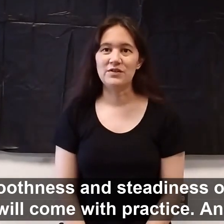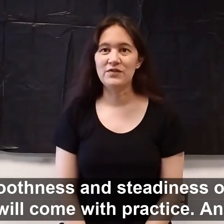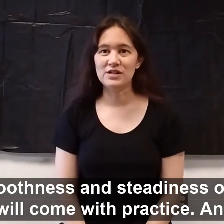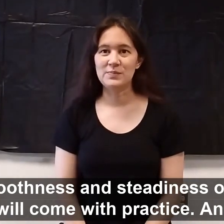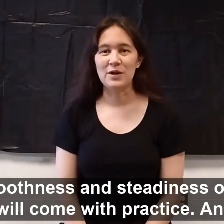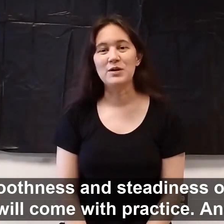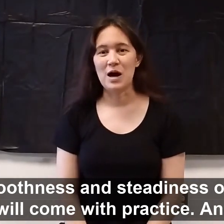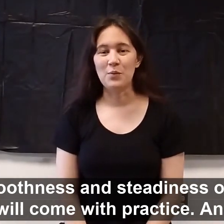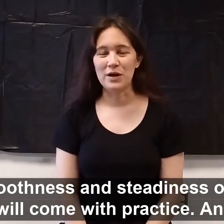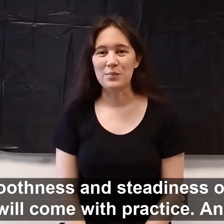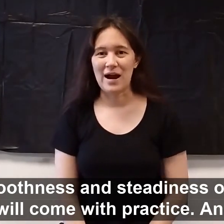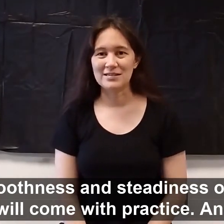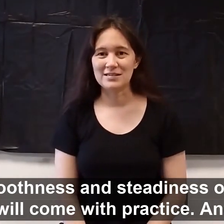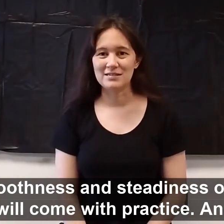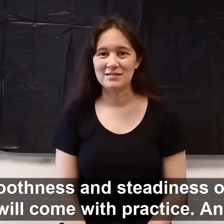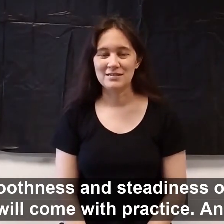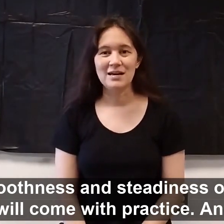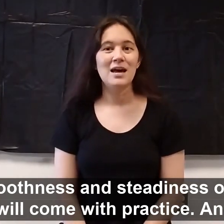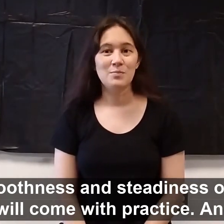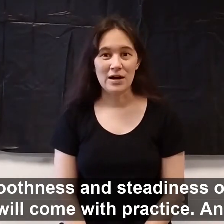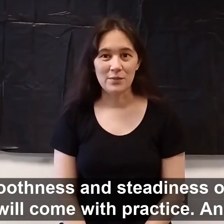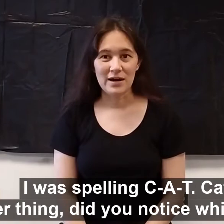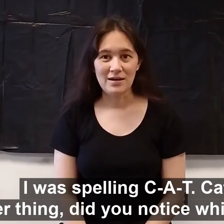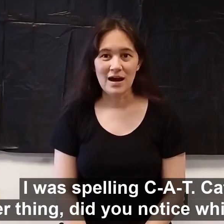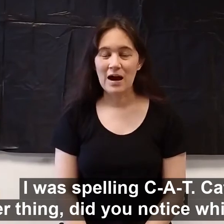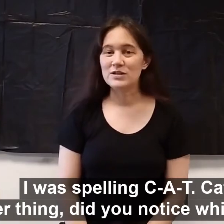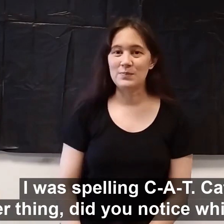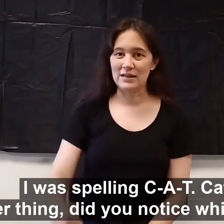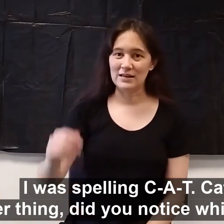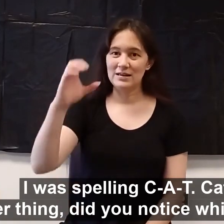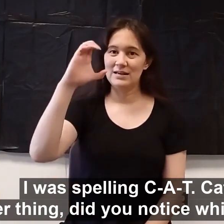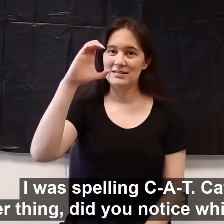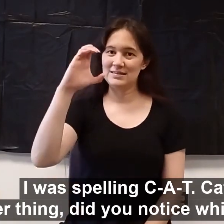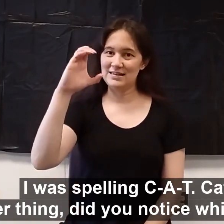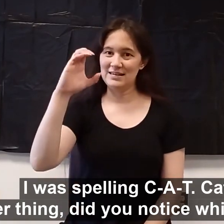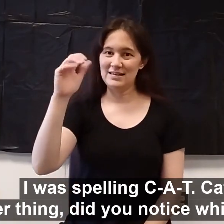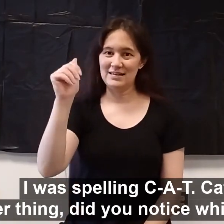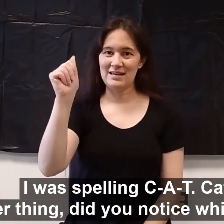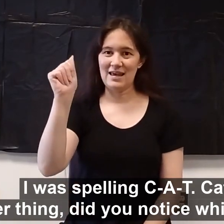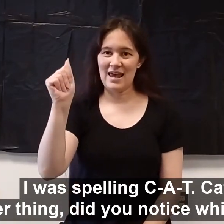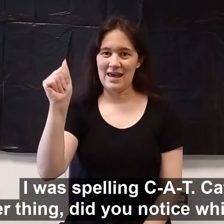finger spelling will come with practice. And by the way, I was spelling C-A-T,